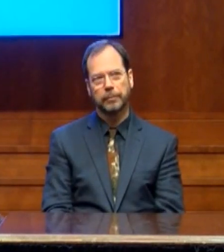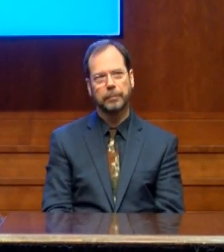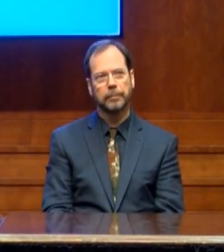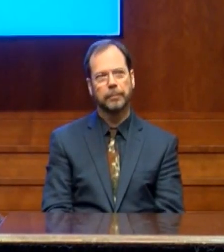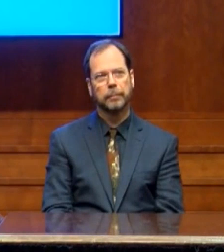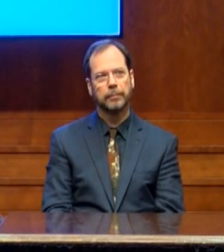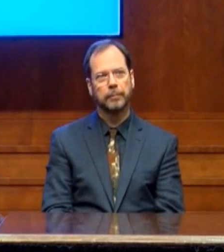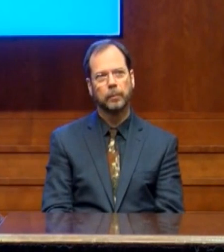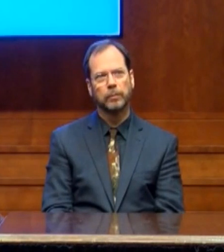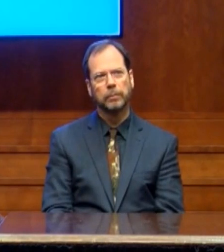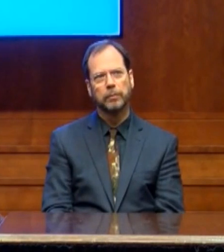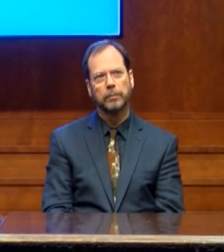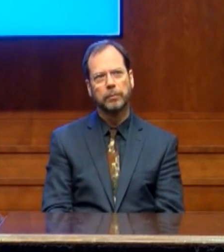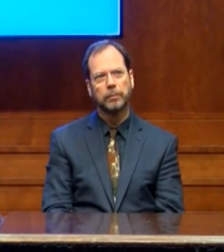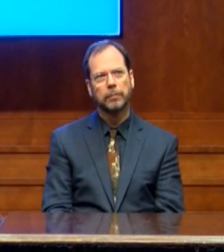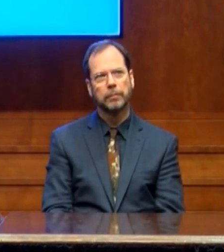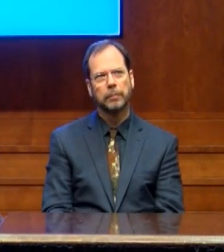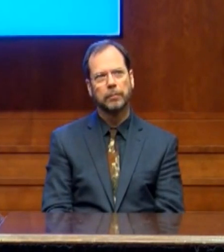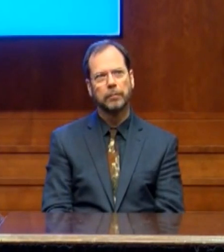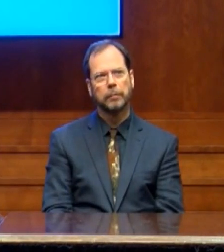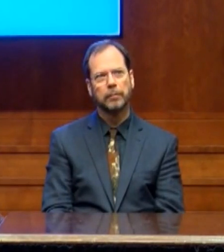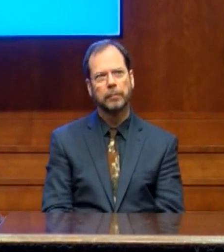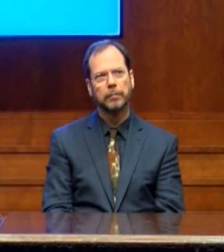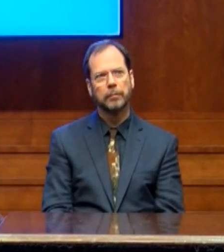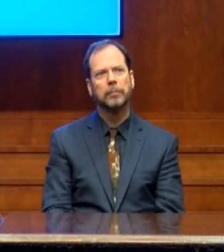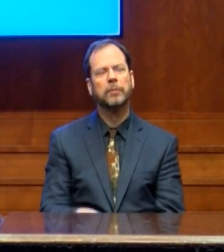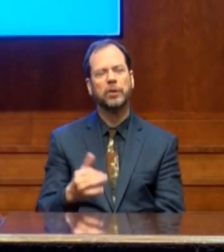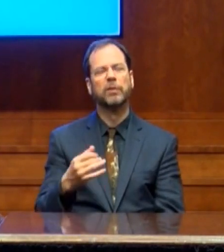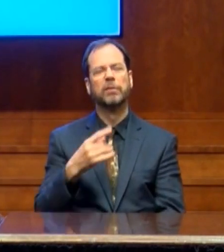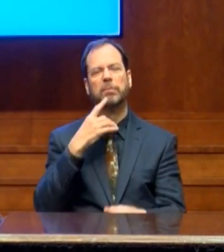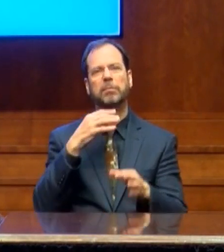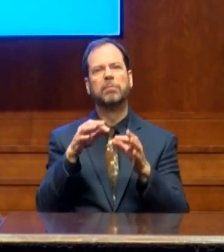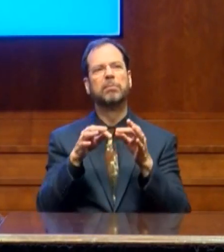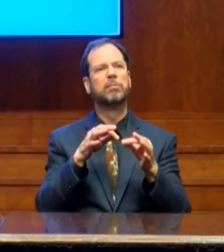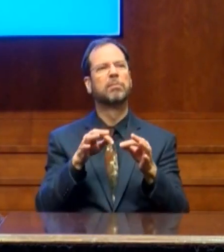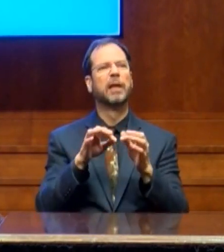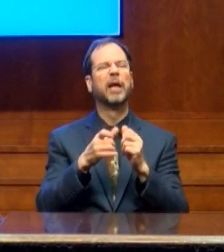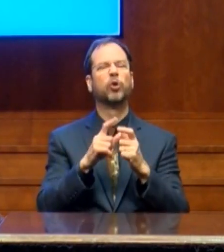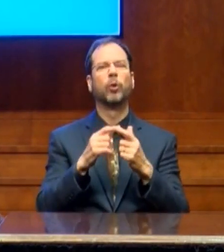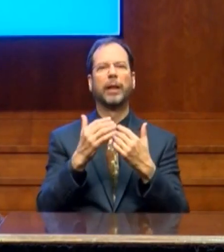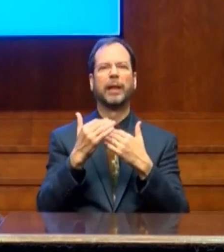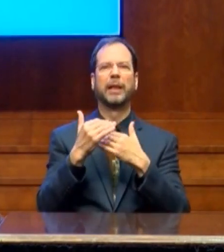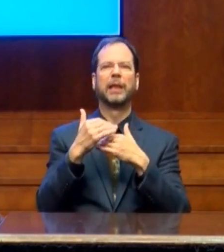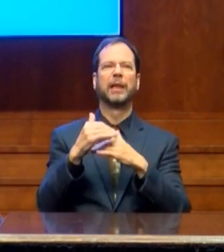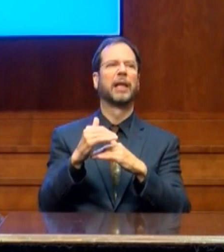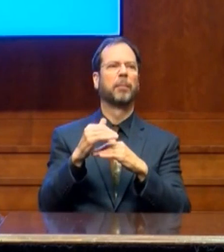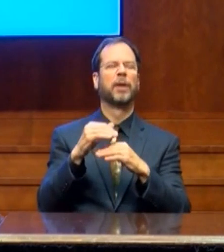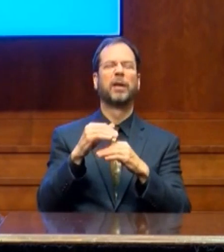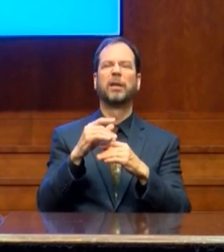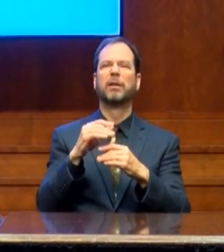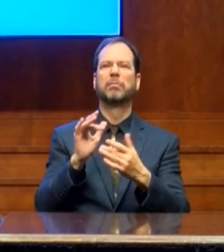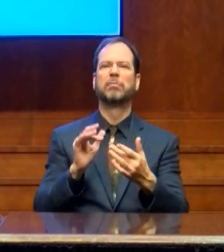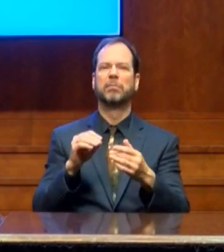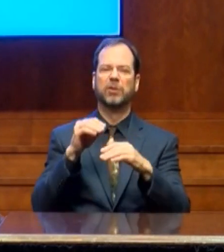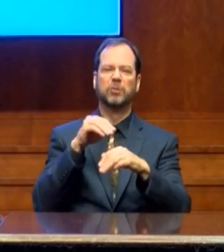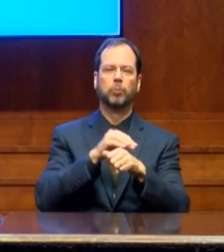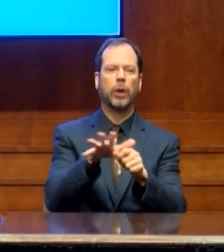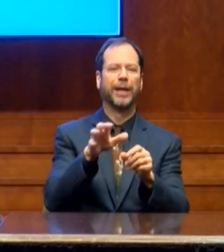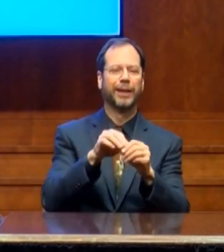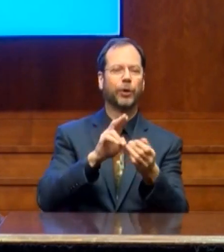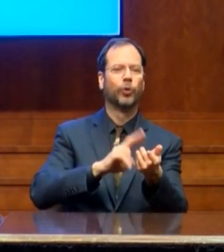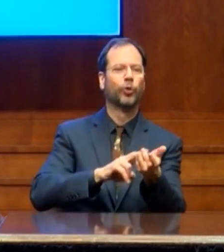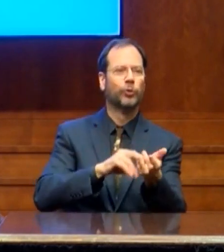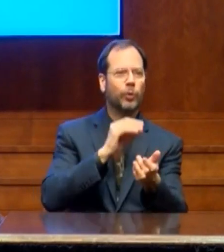Thanks, Governor. You have talked previously about some of the actions that you've taken to limit contact in nursing home